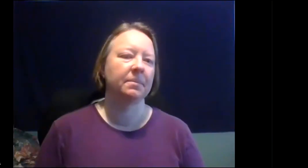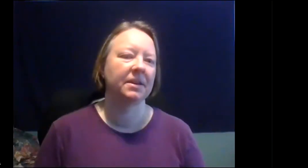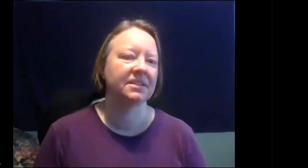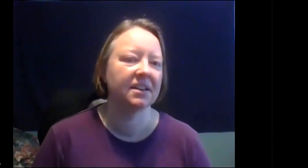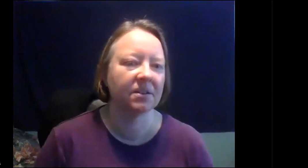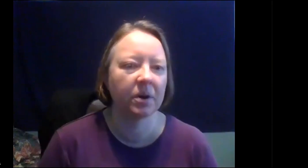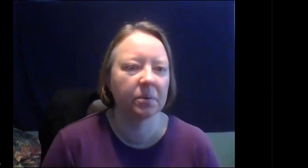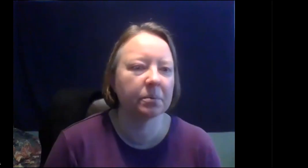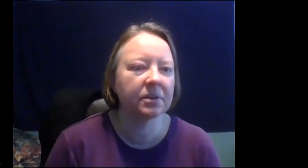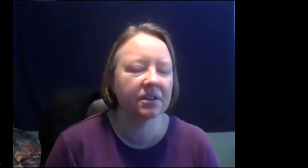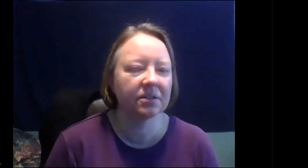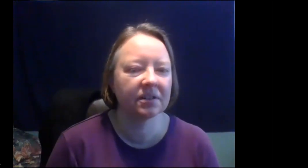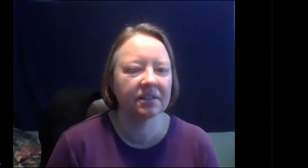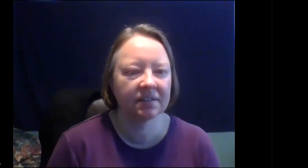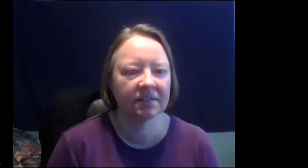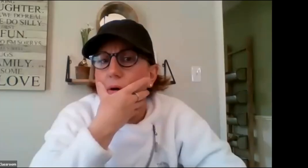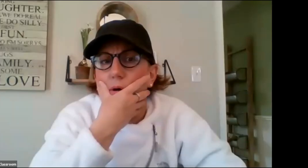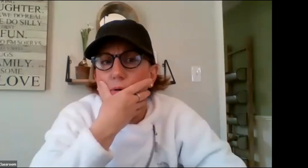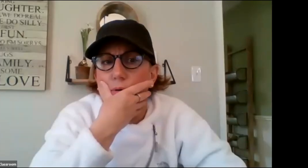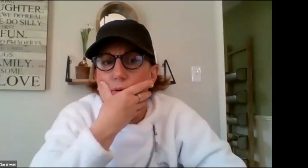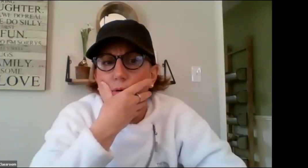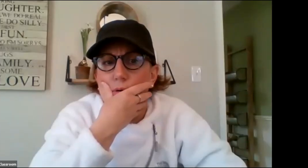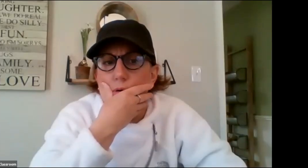time. I stayed in the one room. So, Okay.